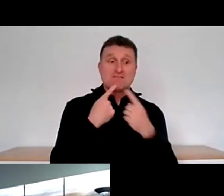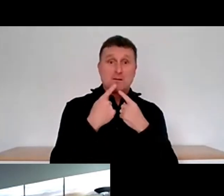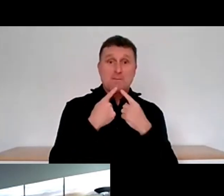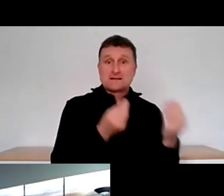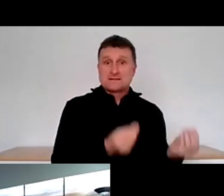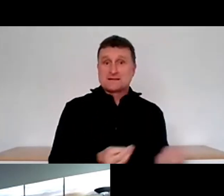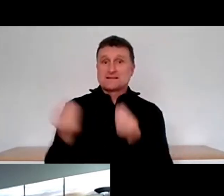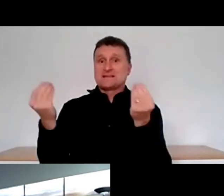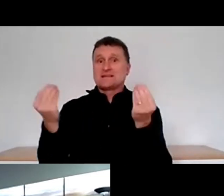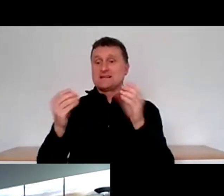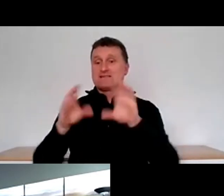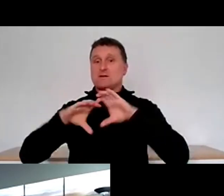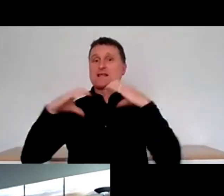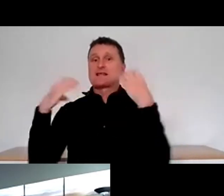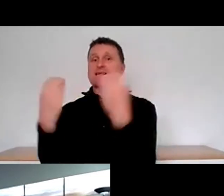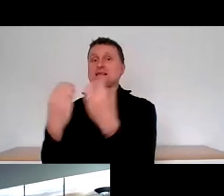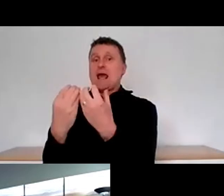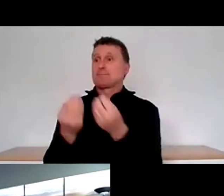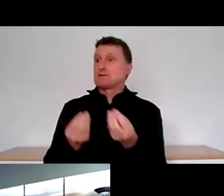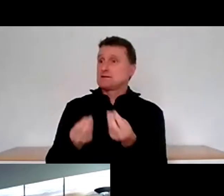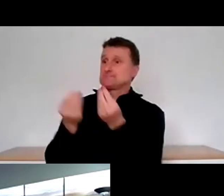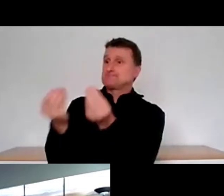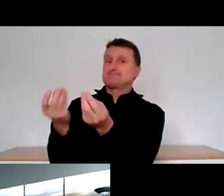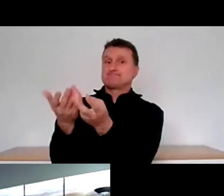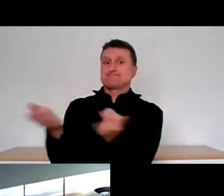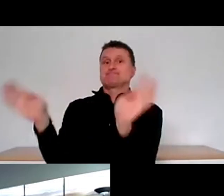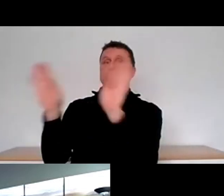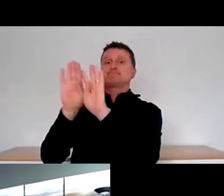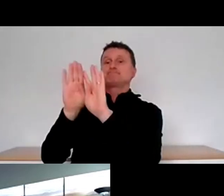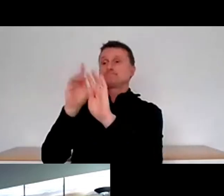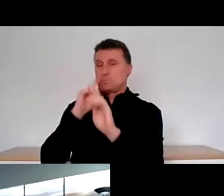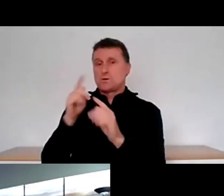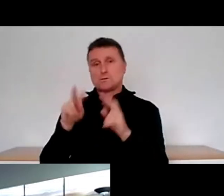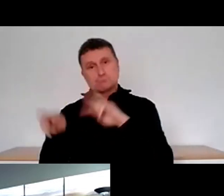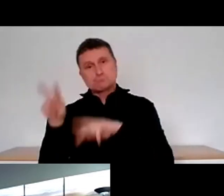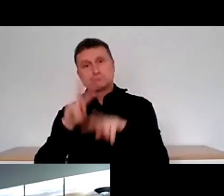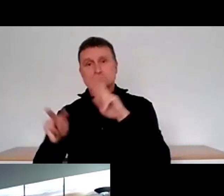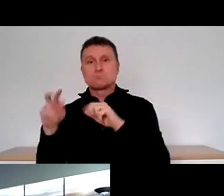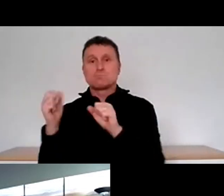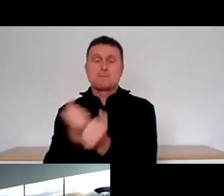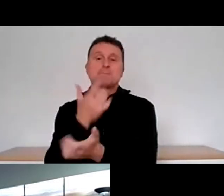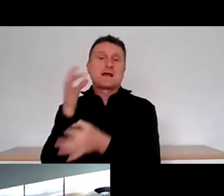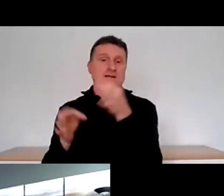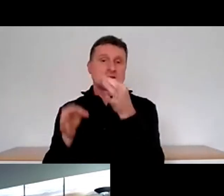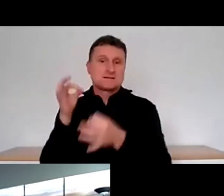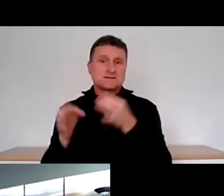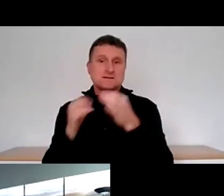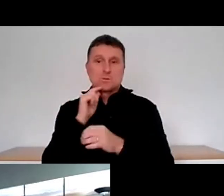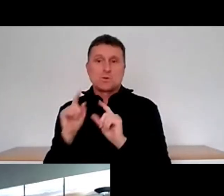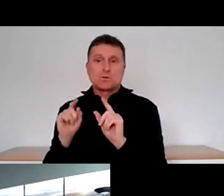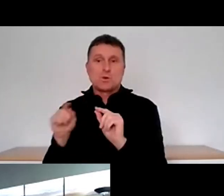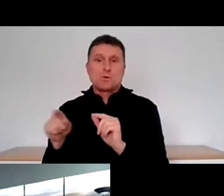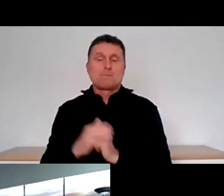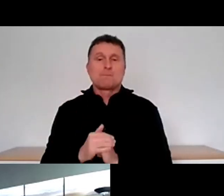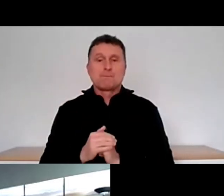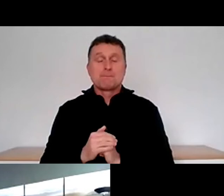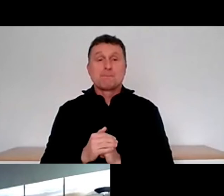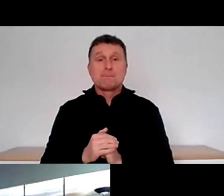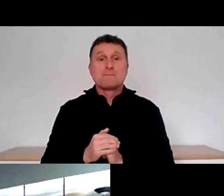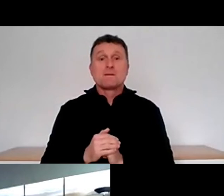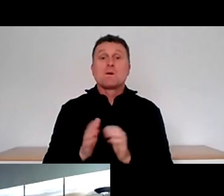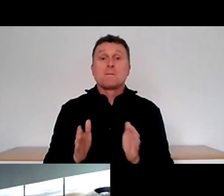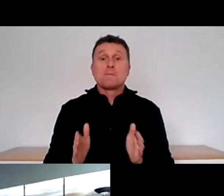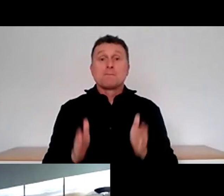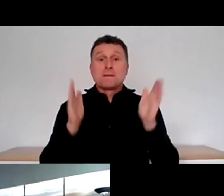decision on that type of standard. Now, as the building becomes more accessible, as it